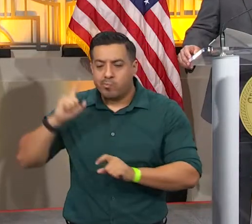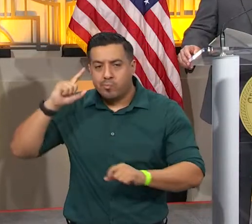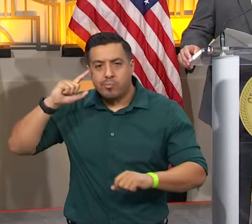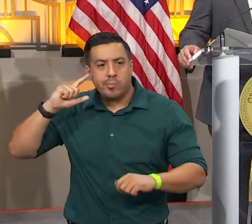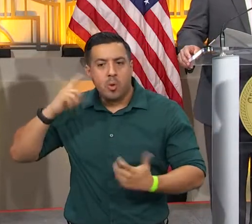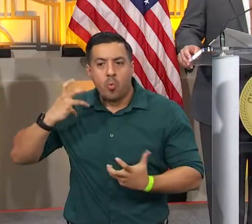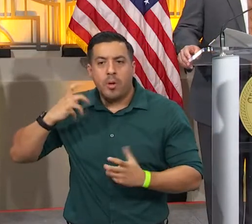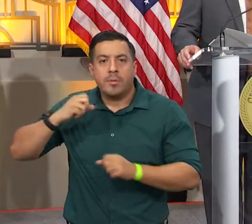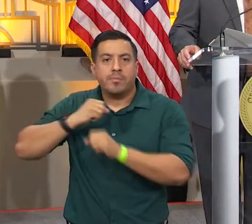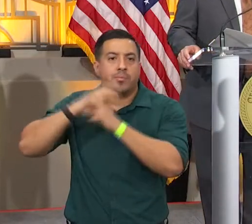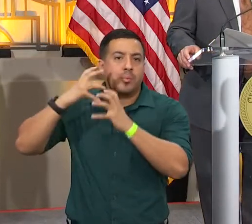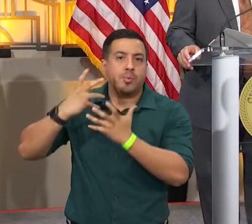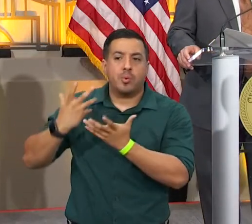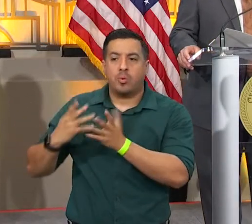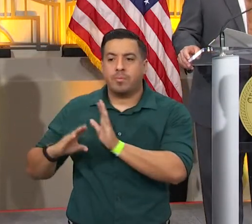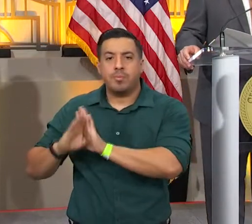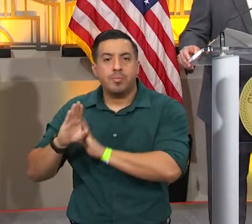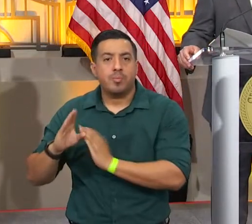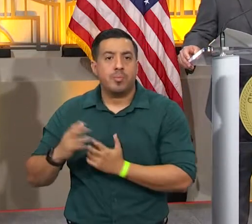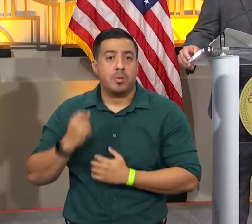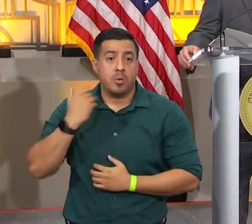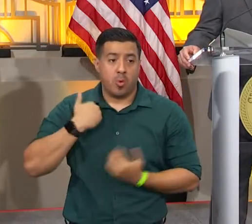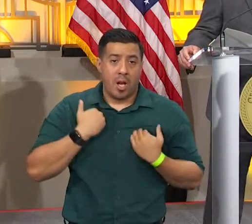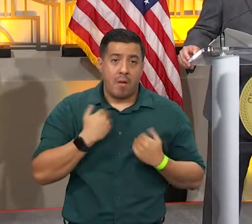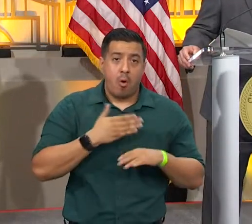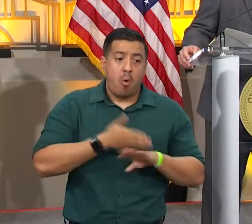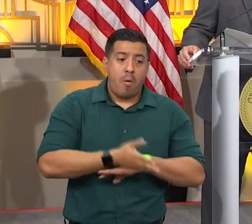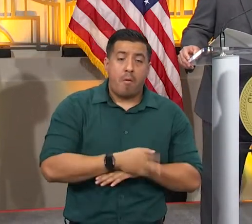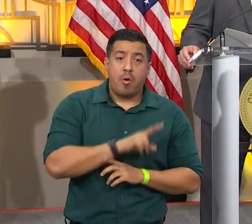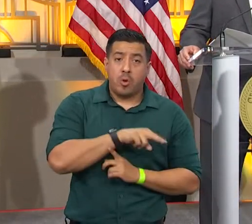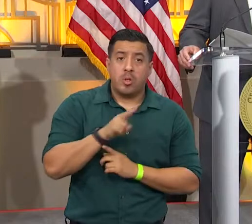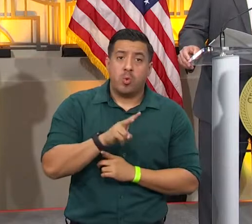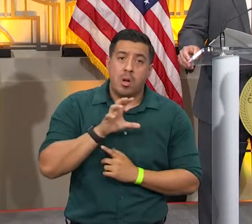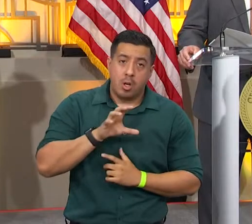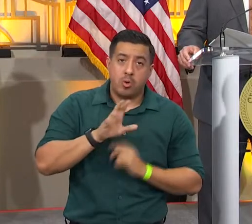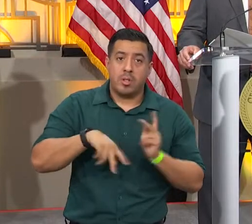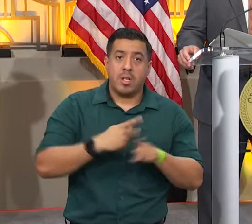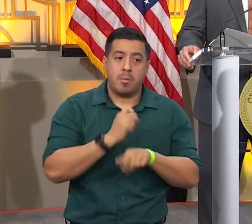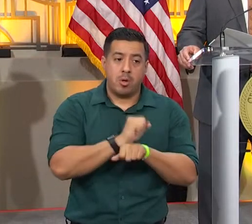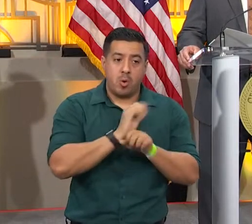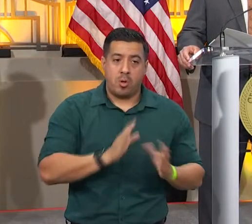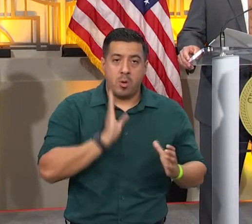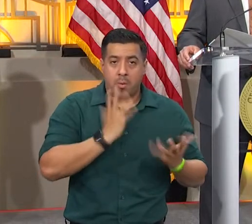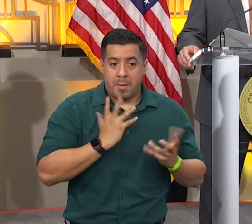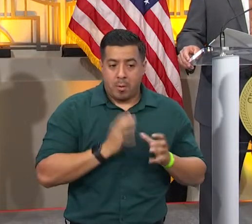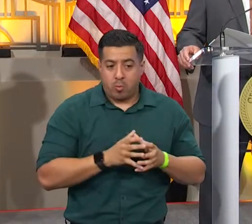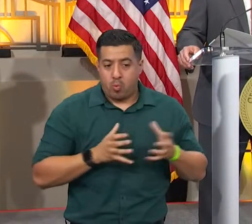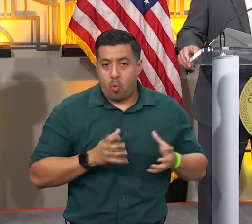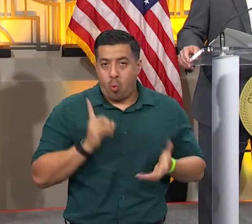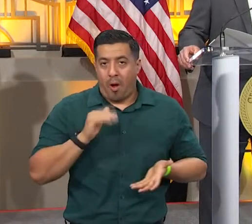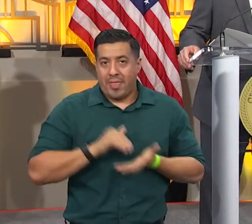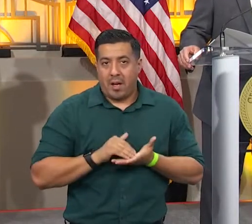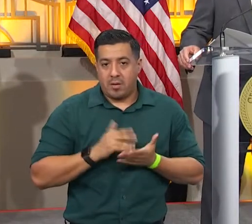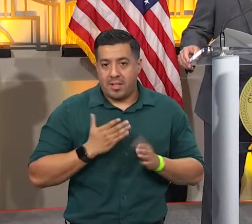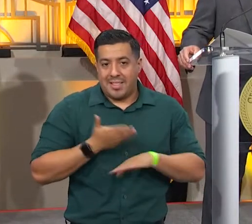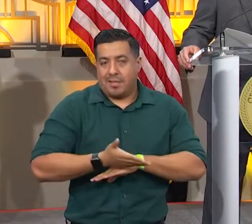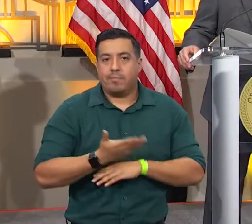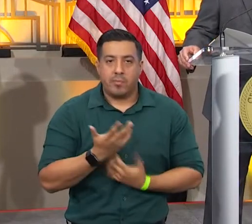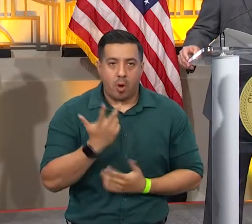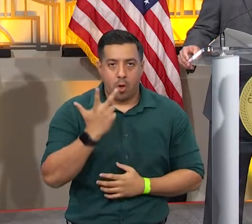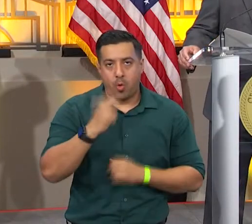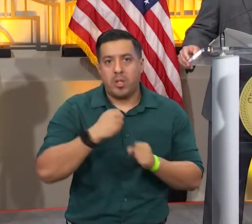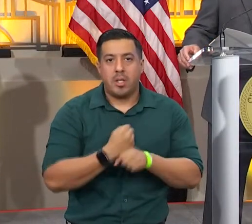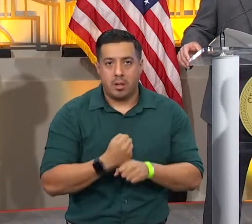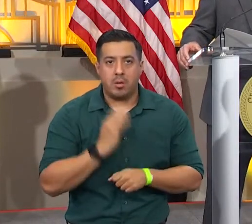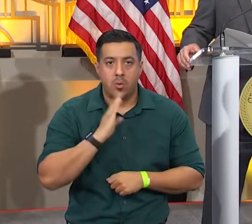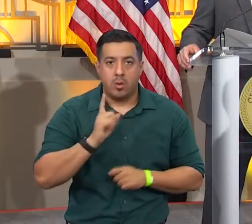are closing 2020 with almost 100 employees. We're expecting to rapidly grow to over 1,000 in the next 3 years as